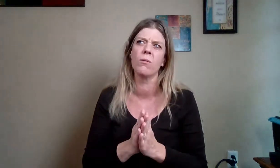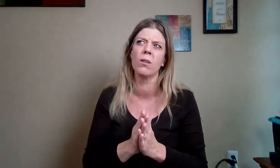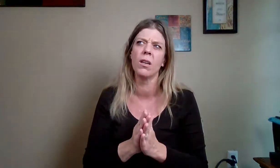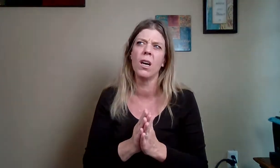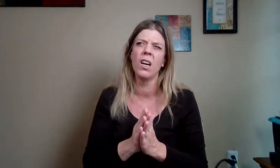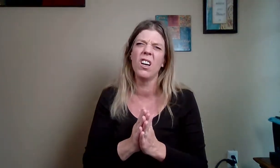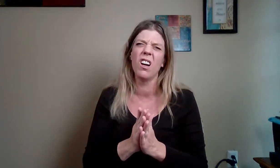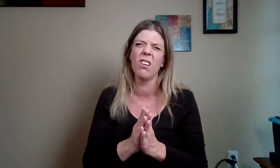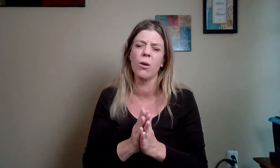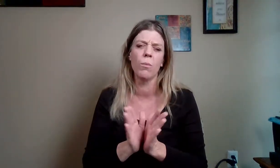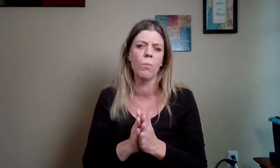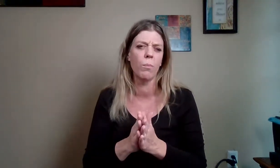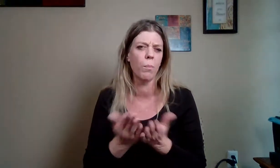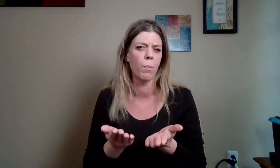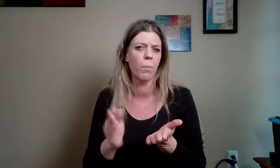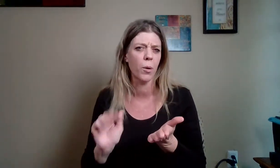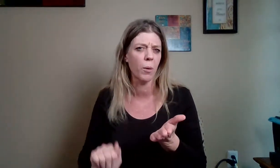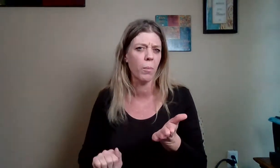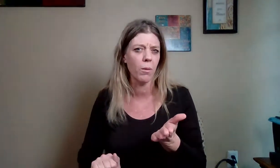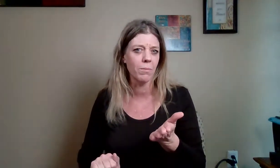two. Oh no. Bookable.